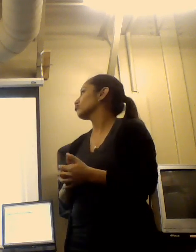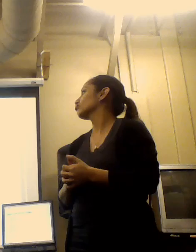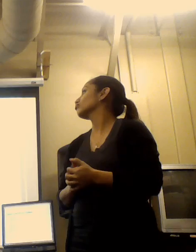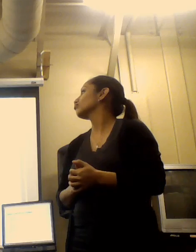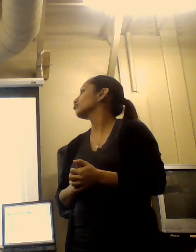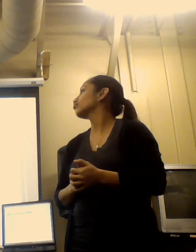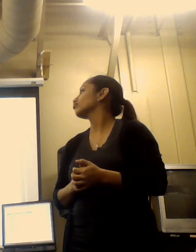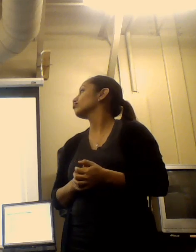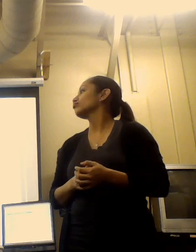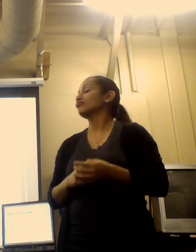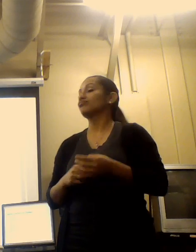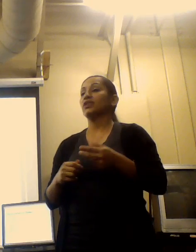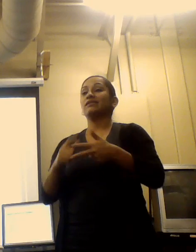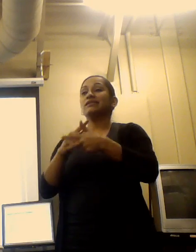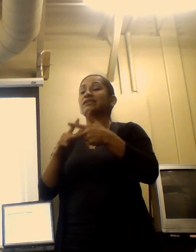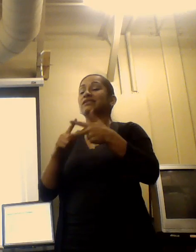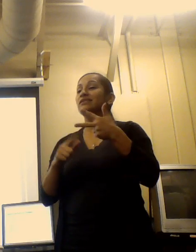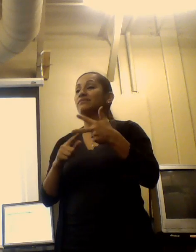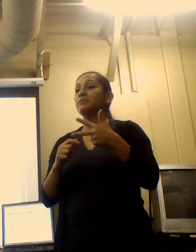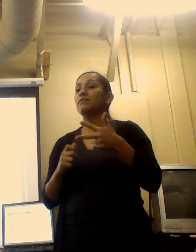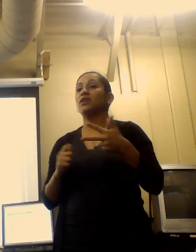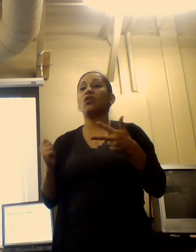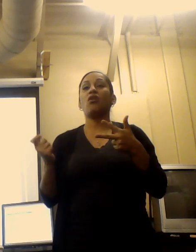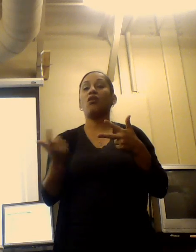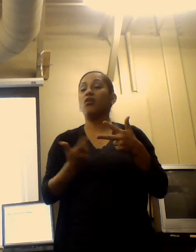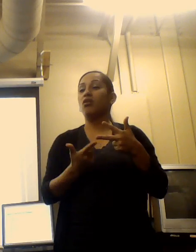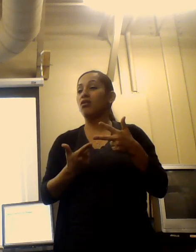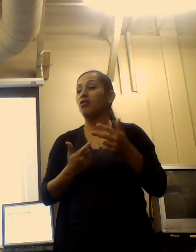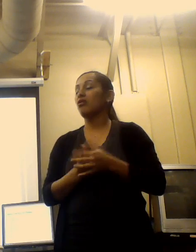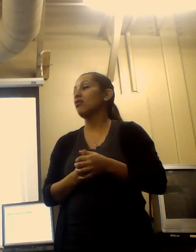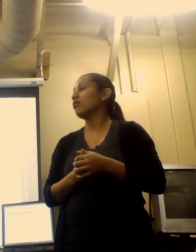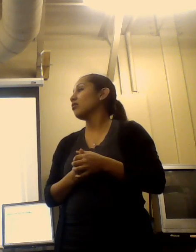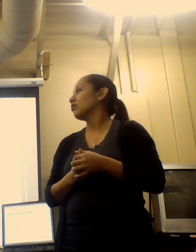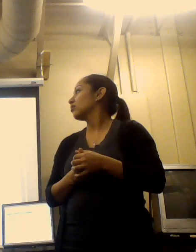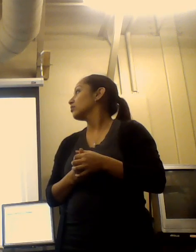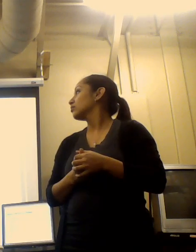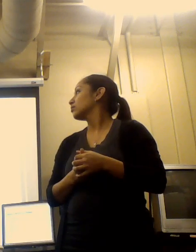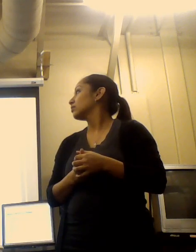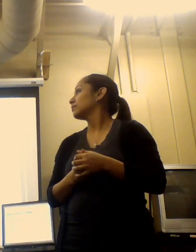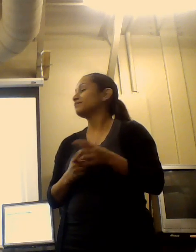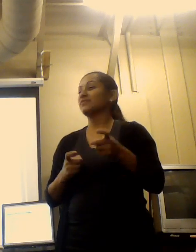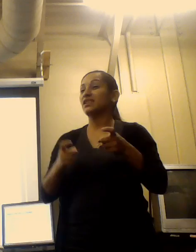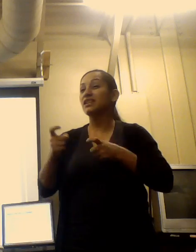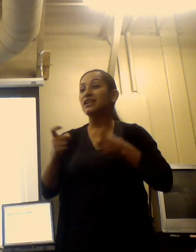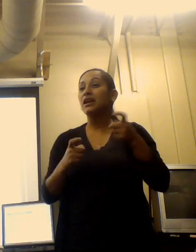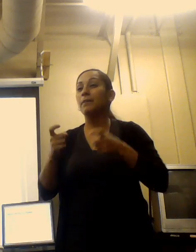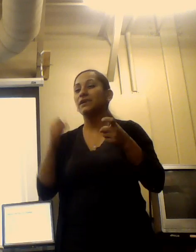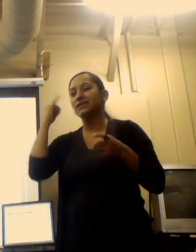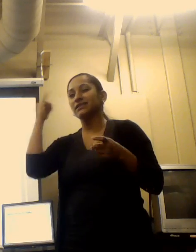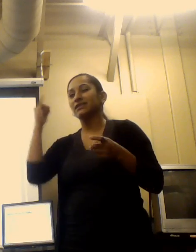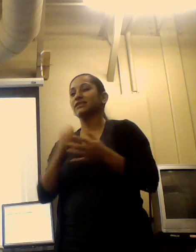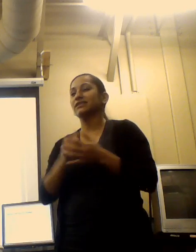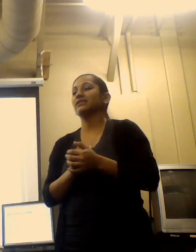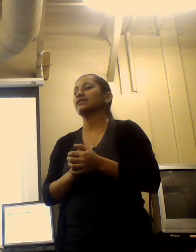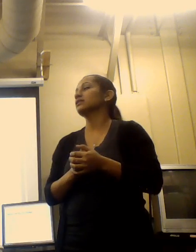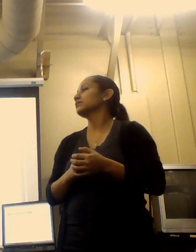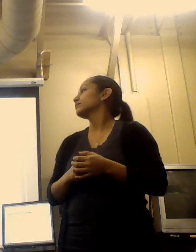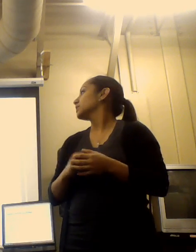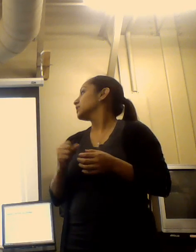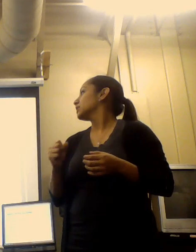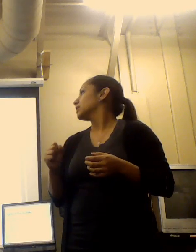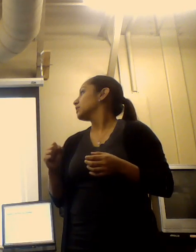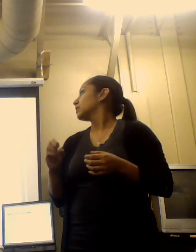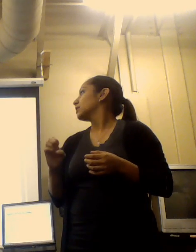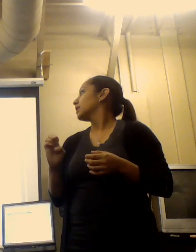ISO. They all let in light in their own way, and they're all going to control this idea of exposure. And it's